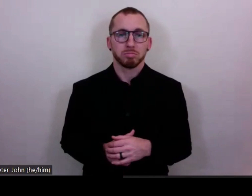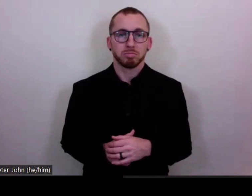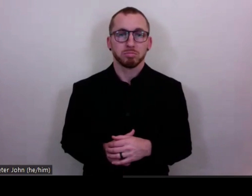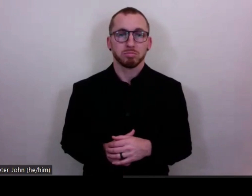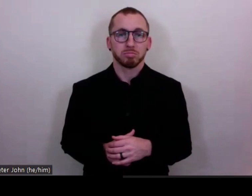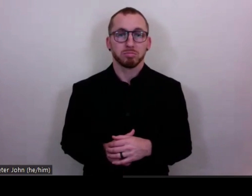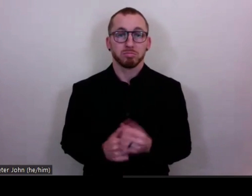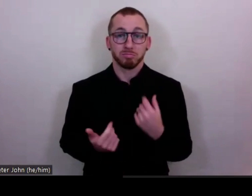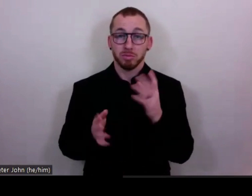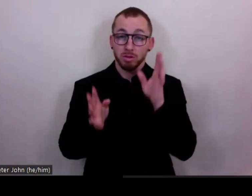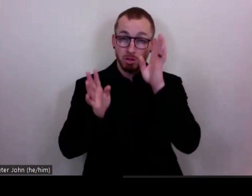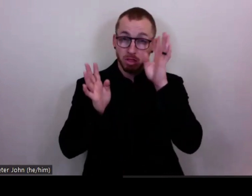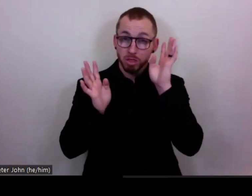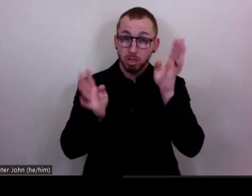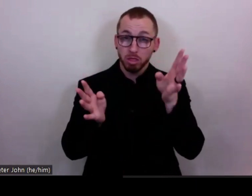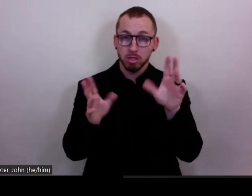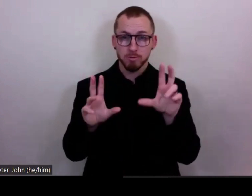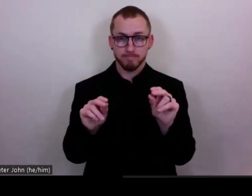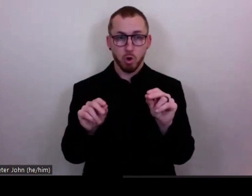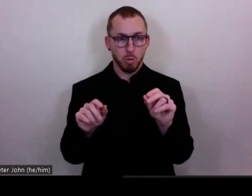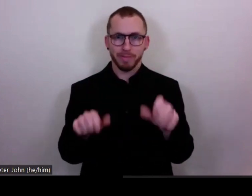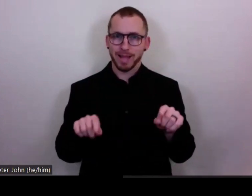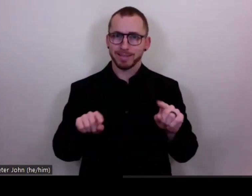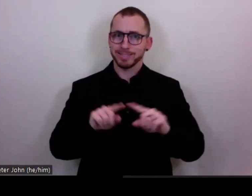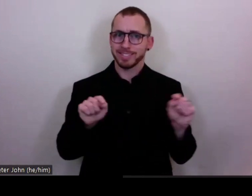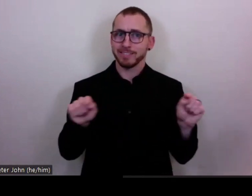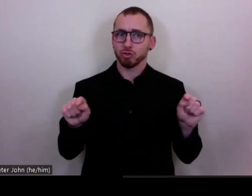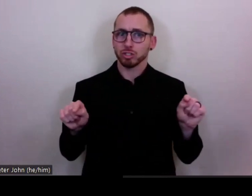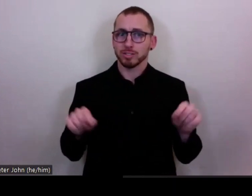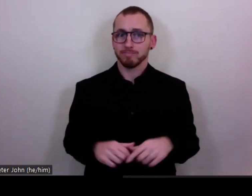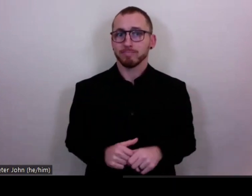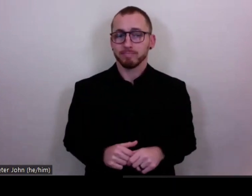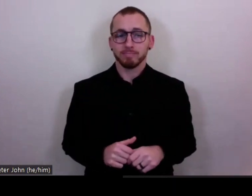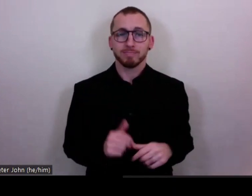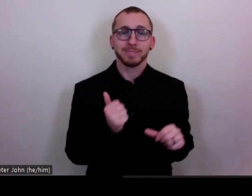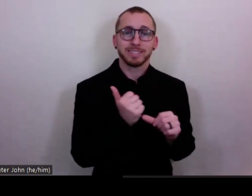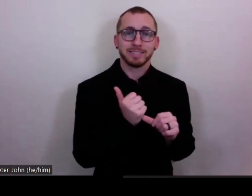the qualitative difference between the assisted living usually and the nursing home.